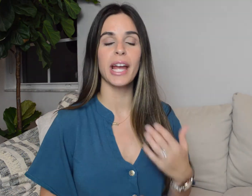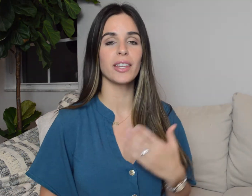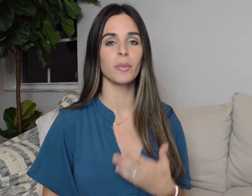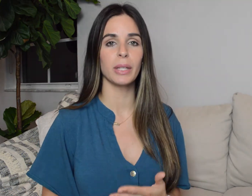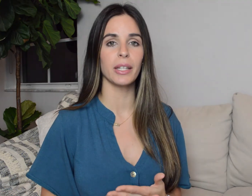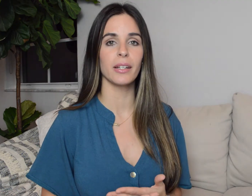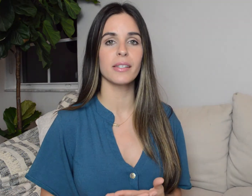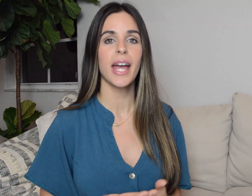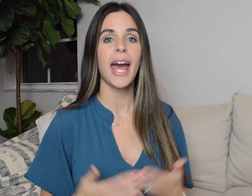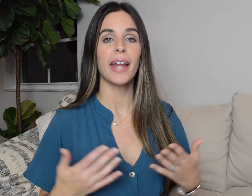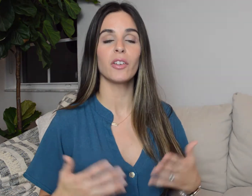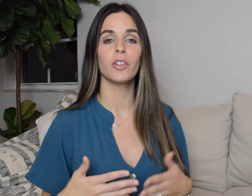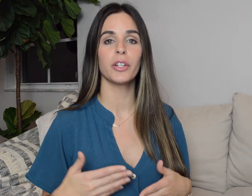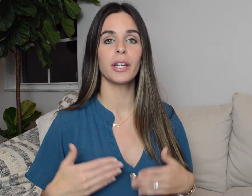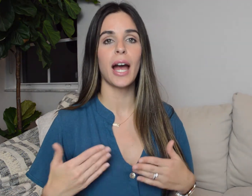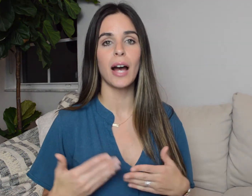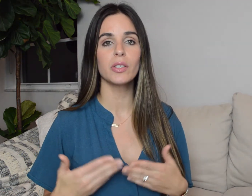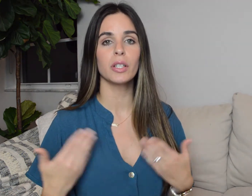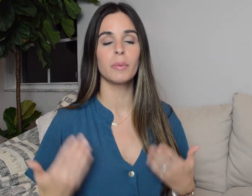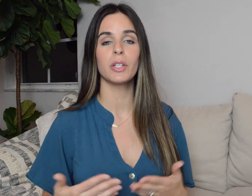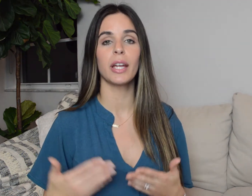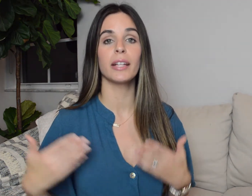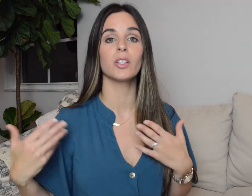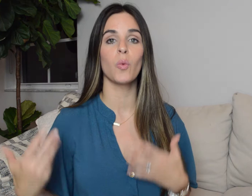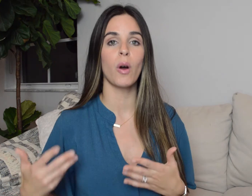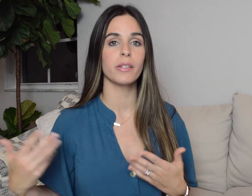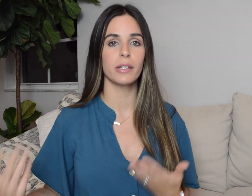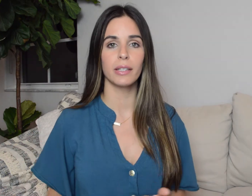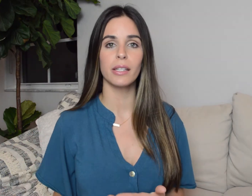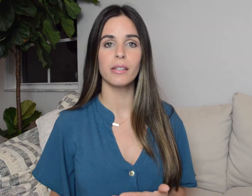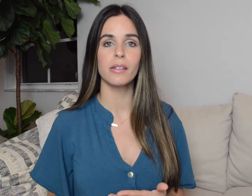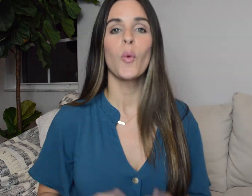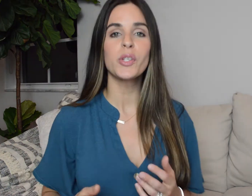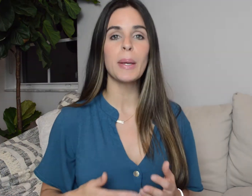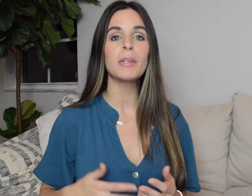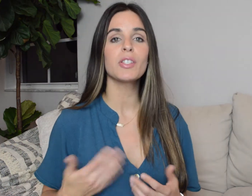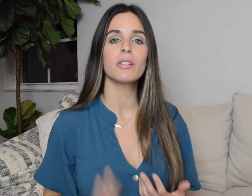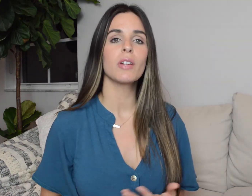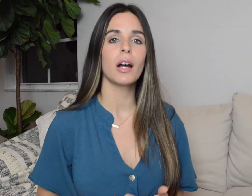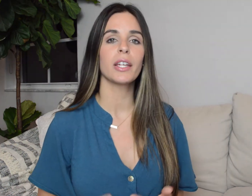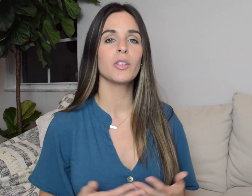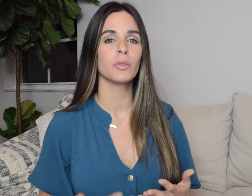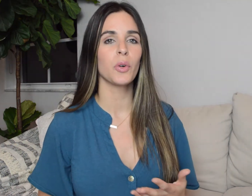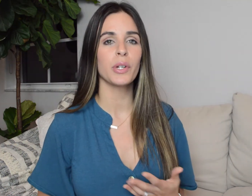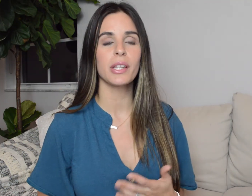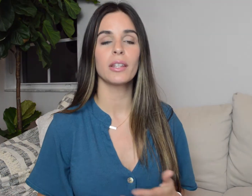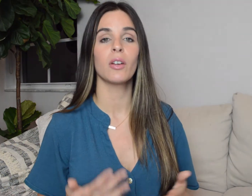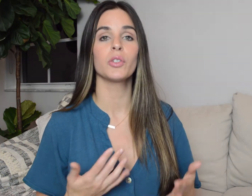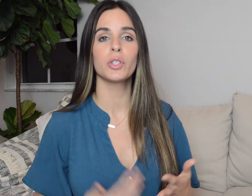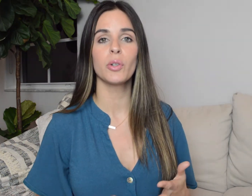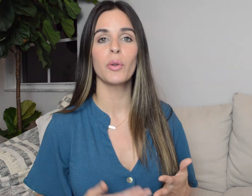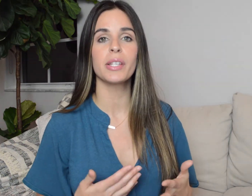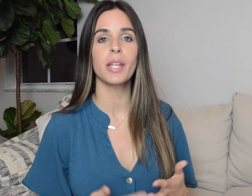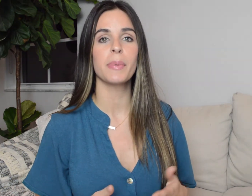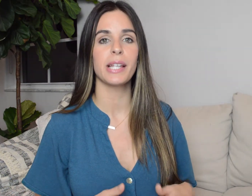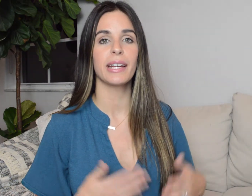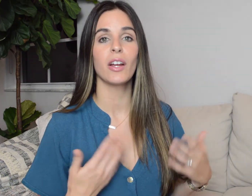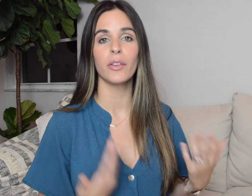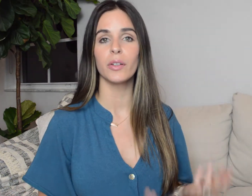their meanings, and they're learning how to communicate their wants and needs. Once babies start talking, you'll notice that they'll slowly stop signing on their